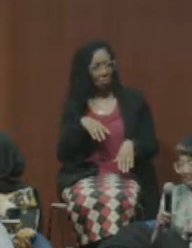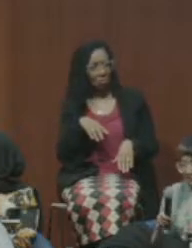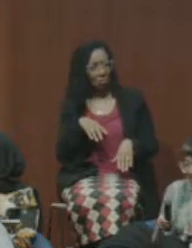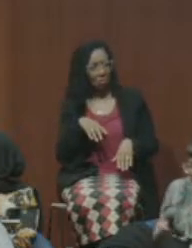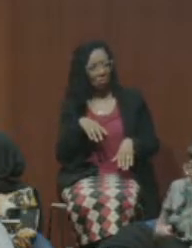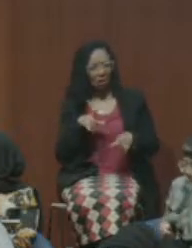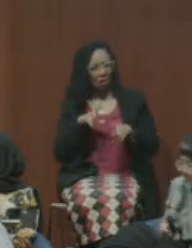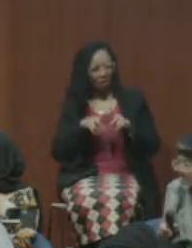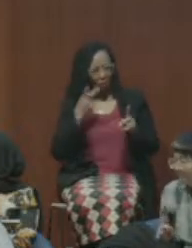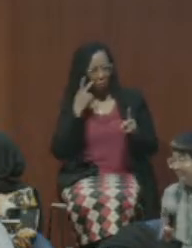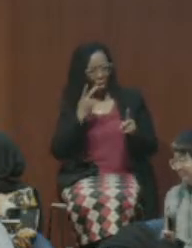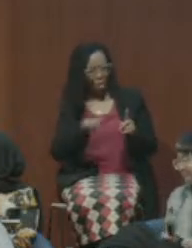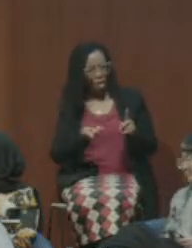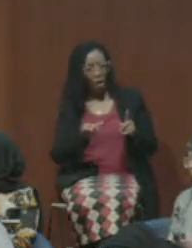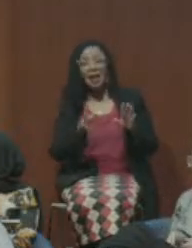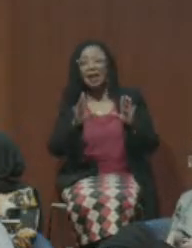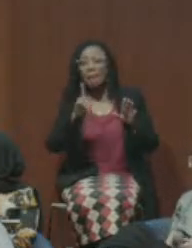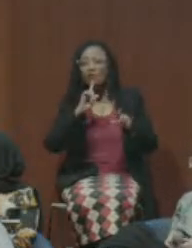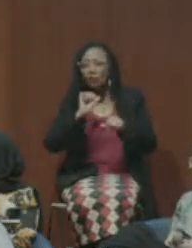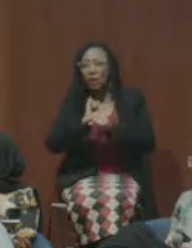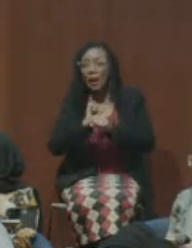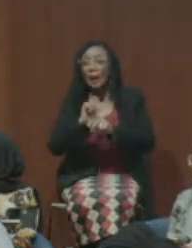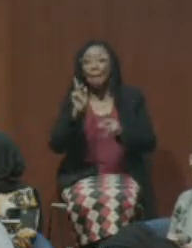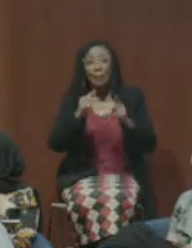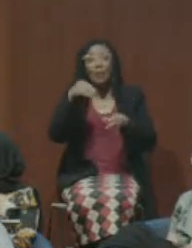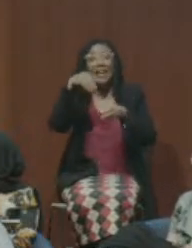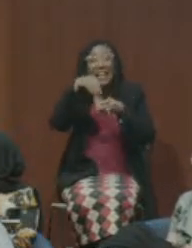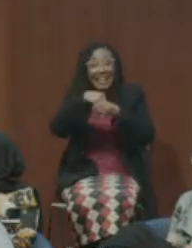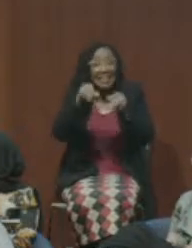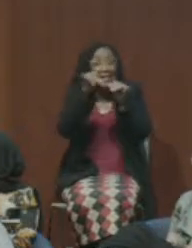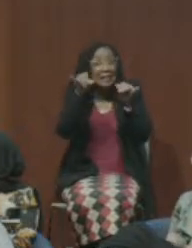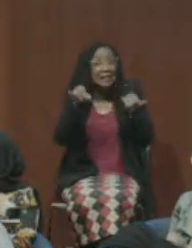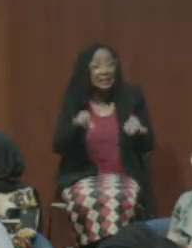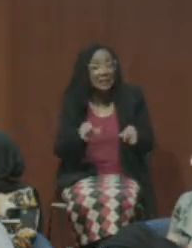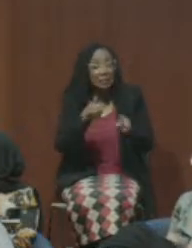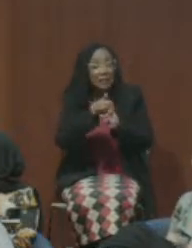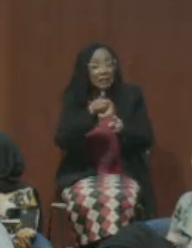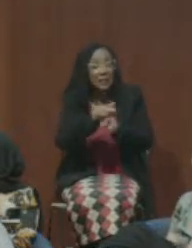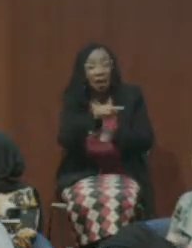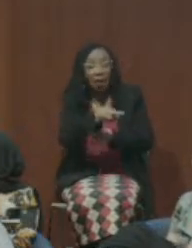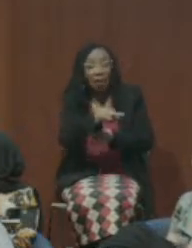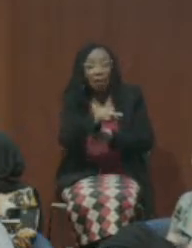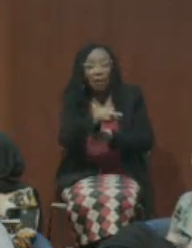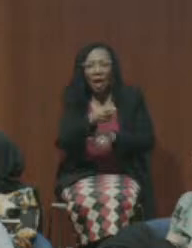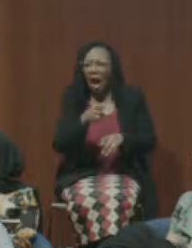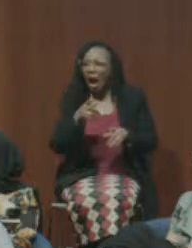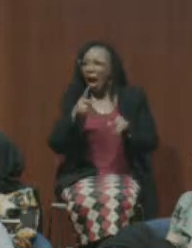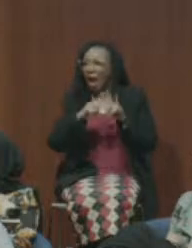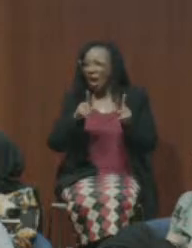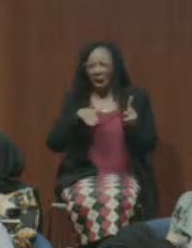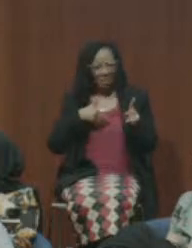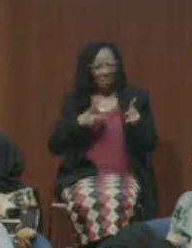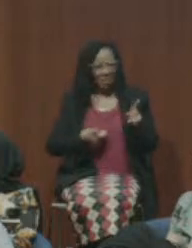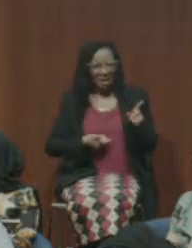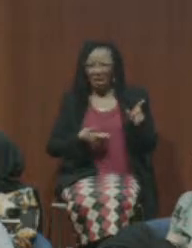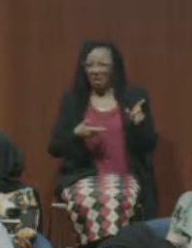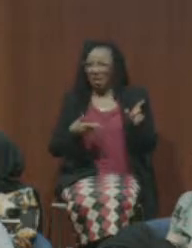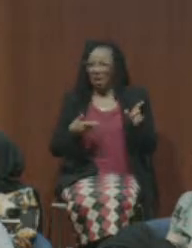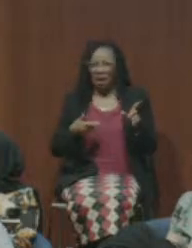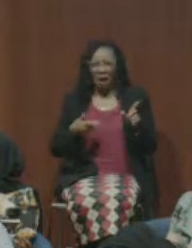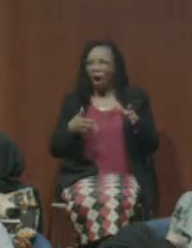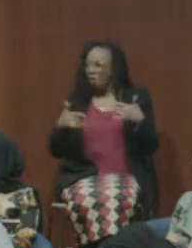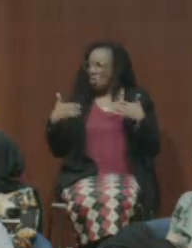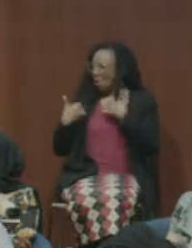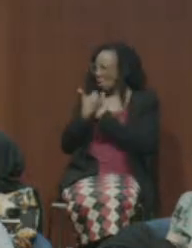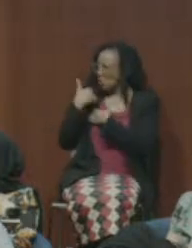you pay attention, and I'm talking to people who work in the system, and they're feeling upset because now they're feeling like I'm accusing them